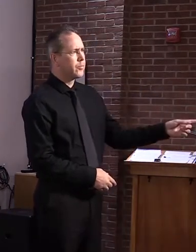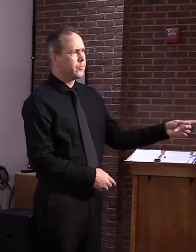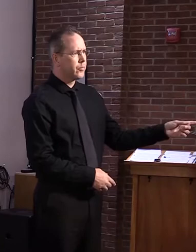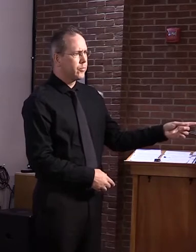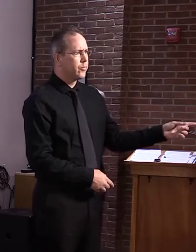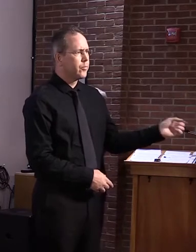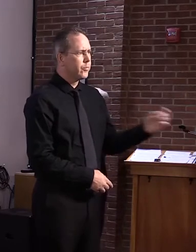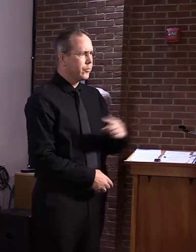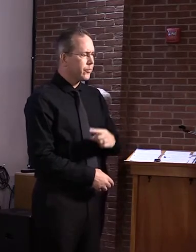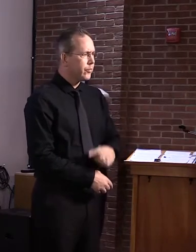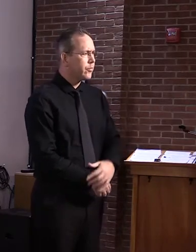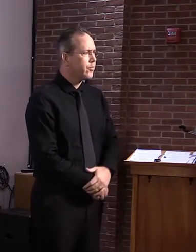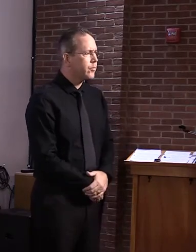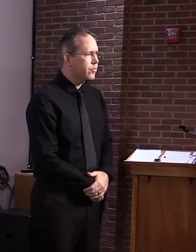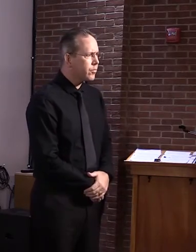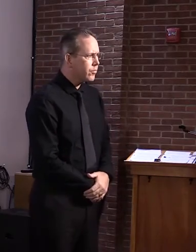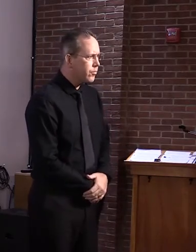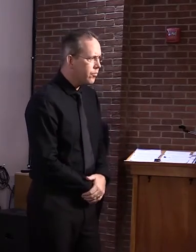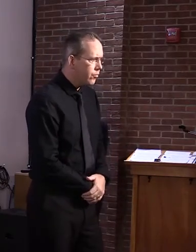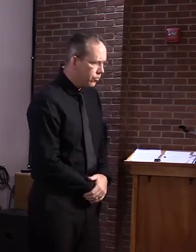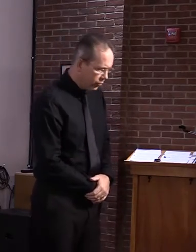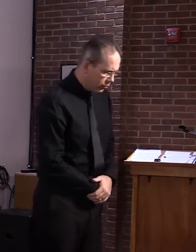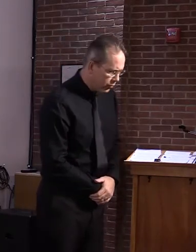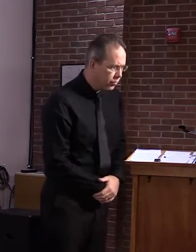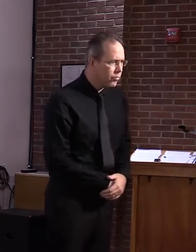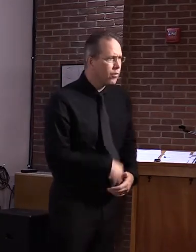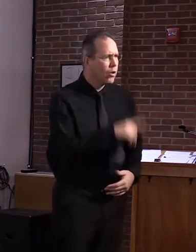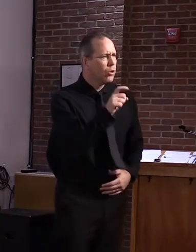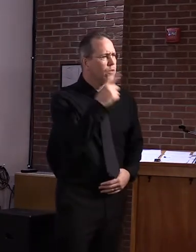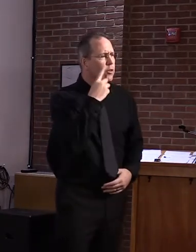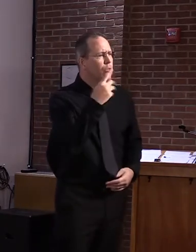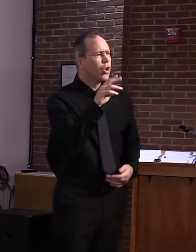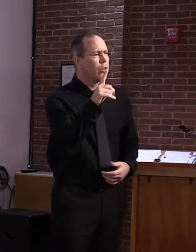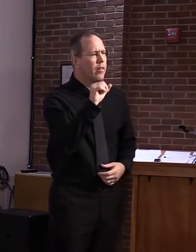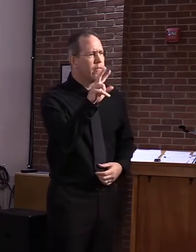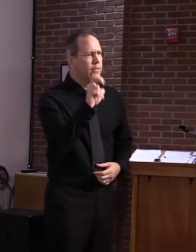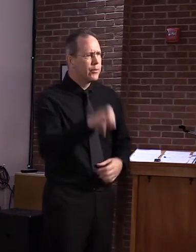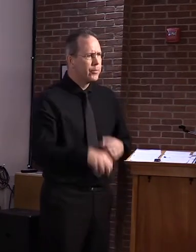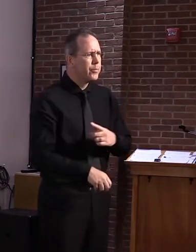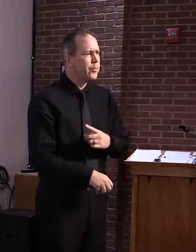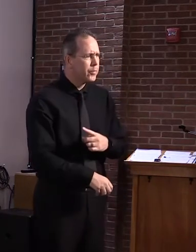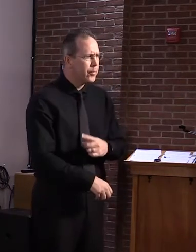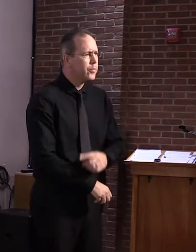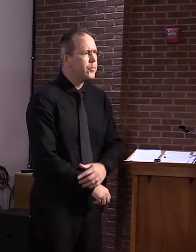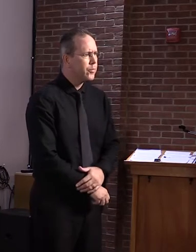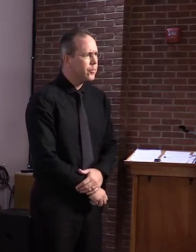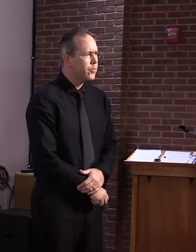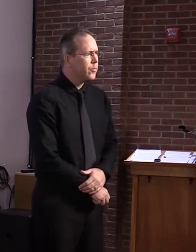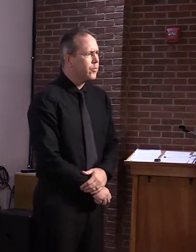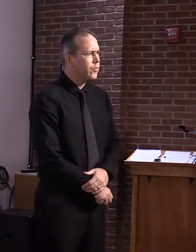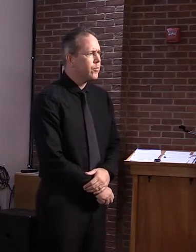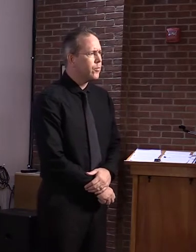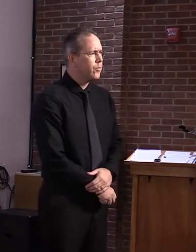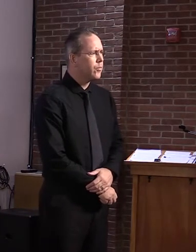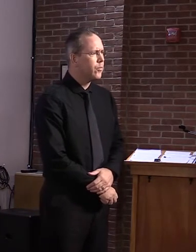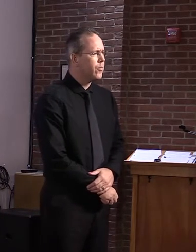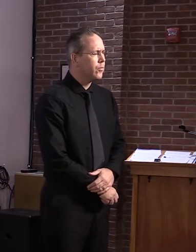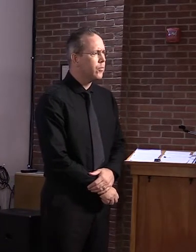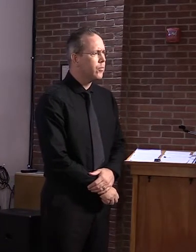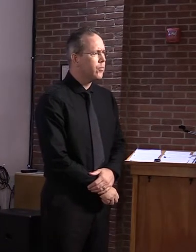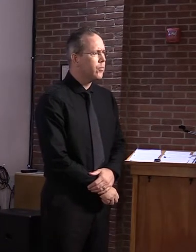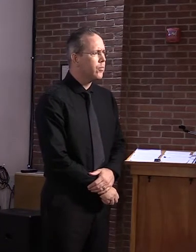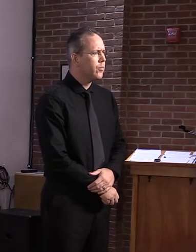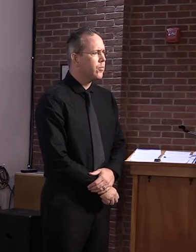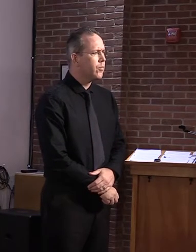Dr. Levine, could you tell us what you know about the Alderwood situation? I understand there's a